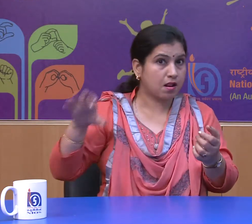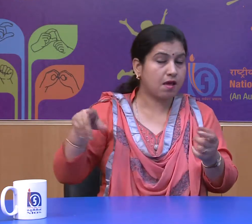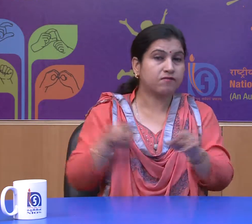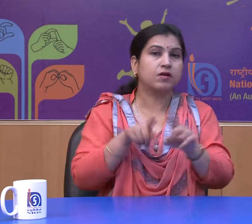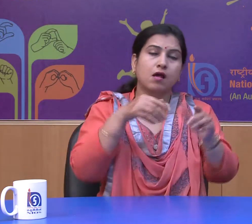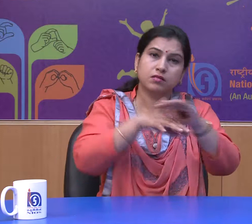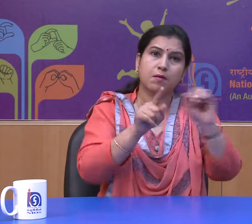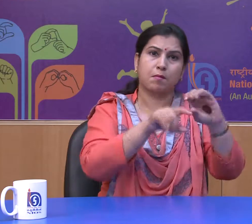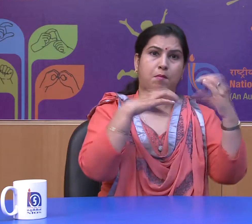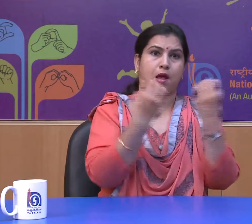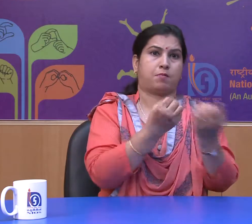form of government.